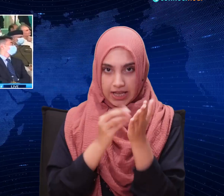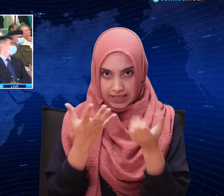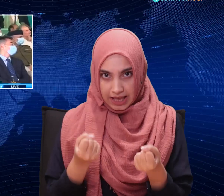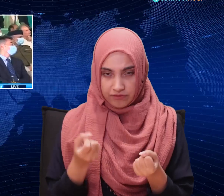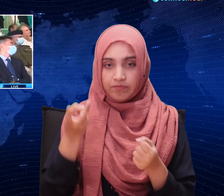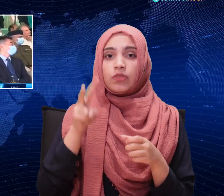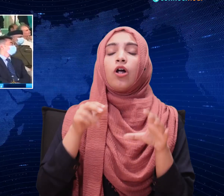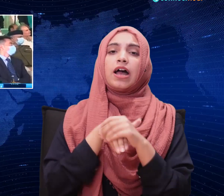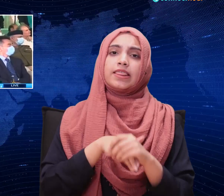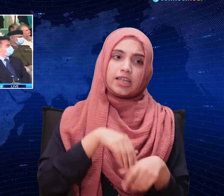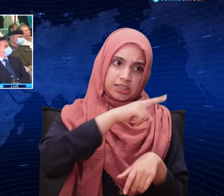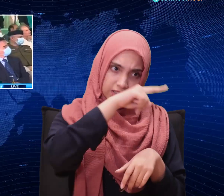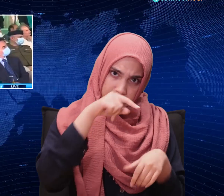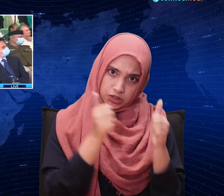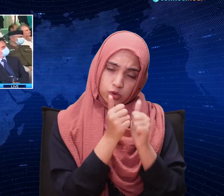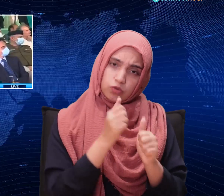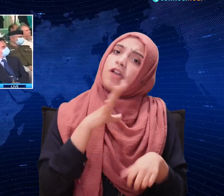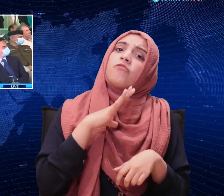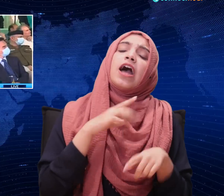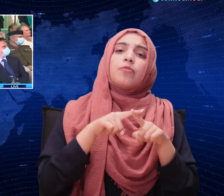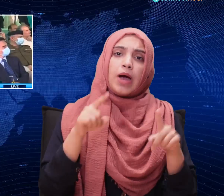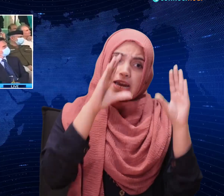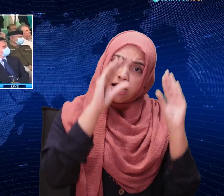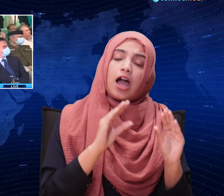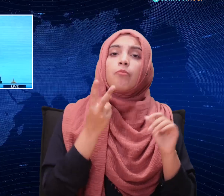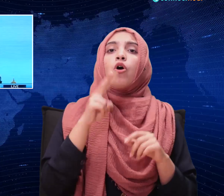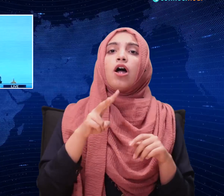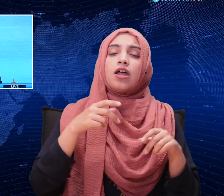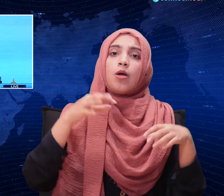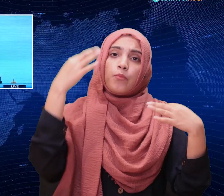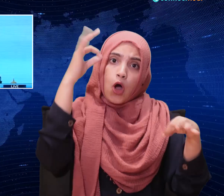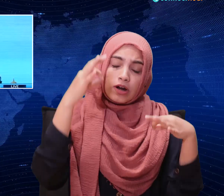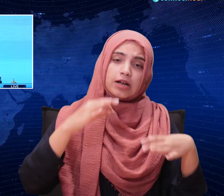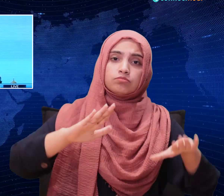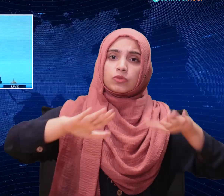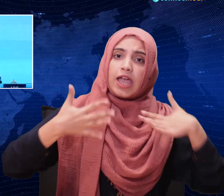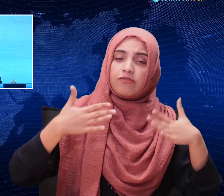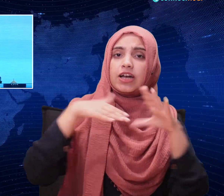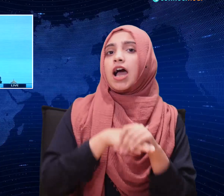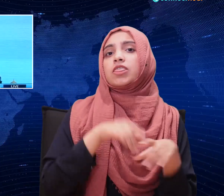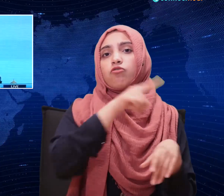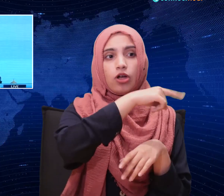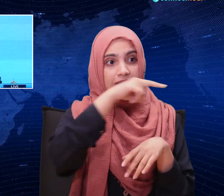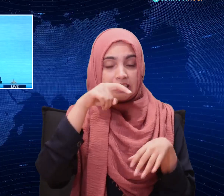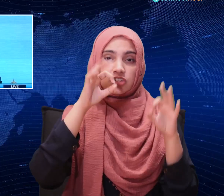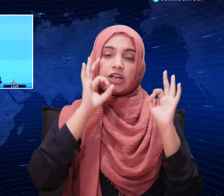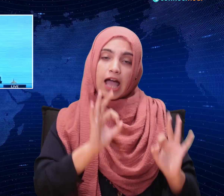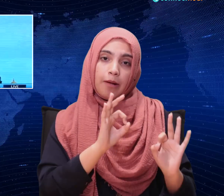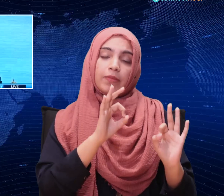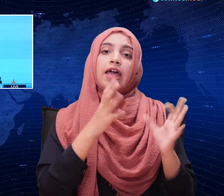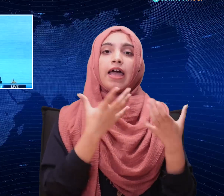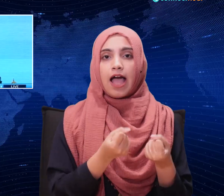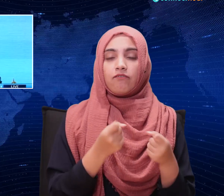of English in functions, saying an entire function is held in English because of two ambassadors, and